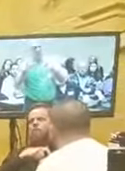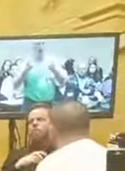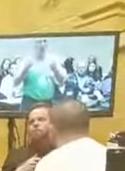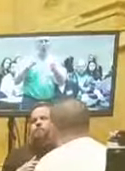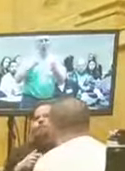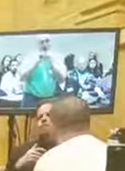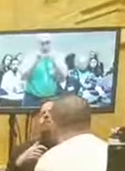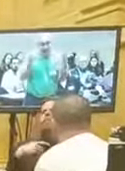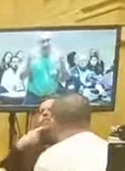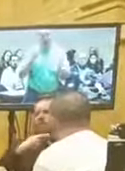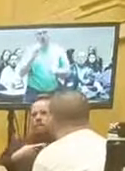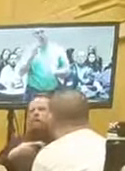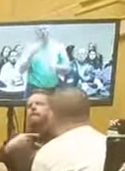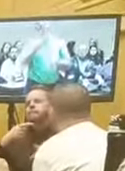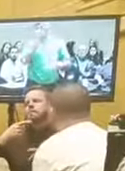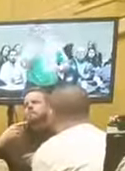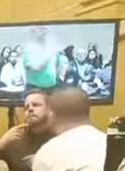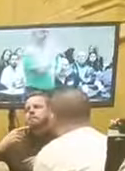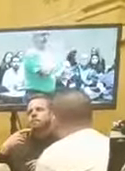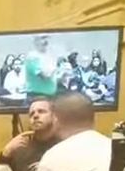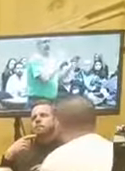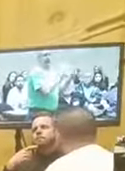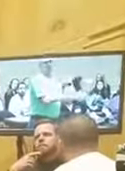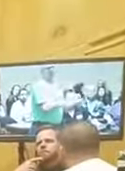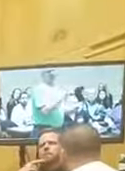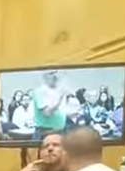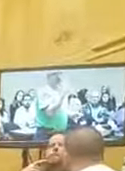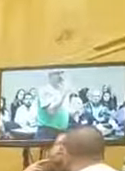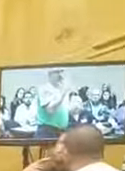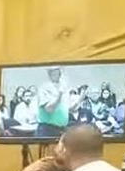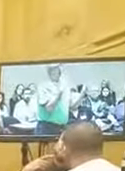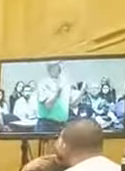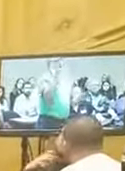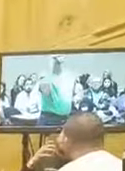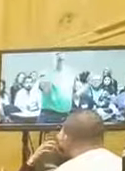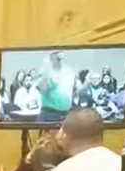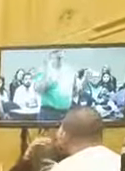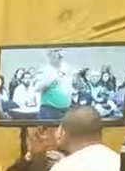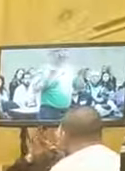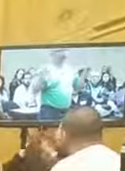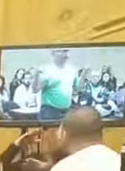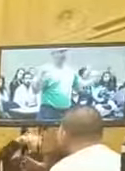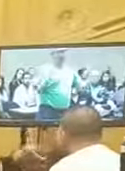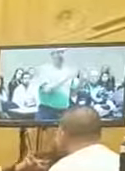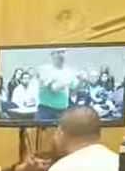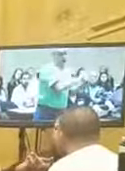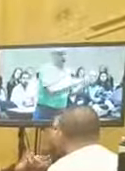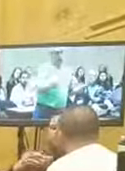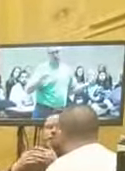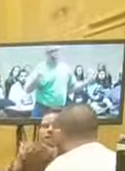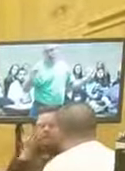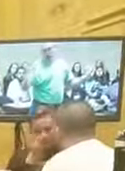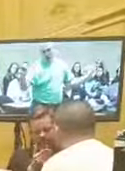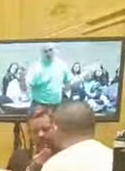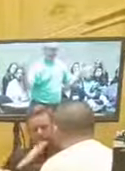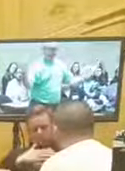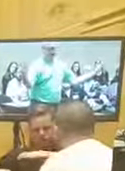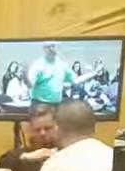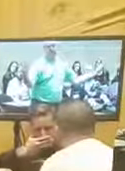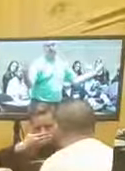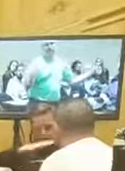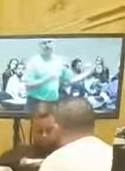taking over. You shouldn't be relying on a video remote interpreting, because in those emergency situations, you don't know what kind of state people are in. And